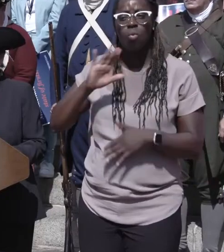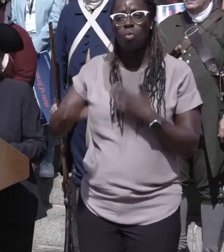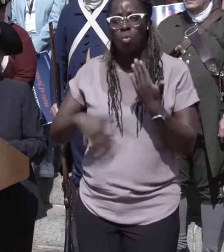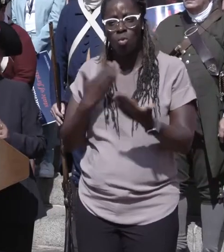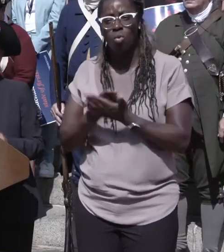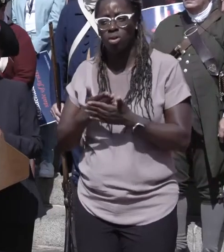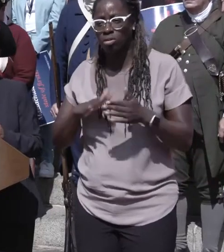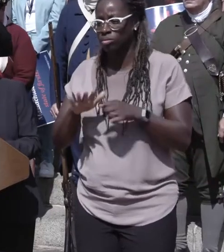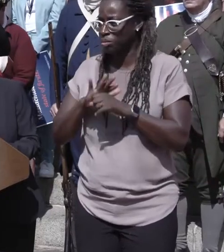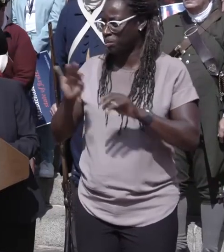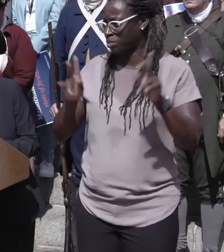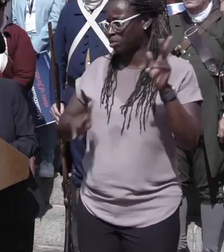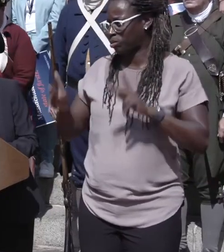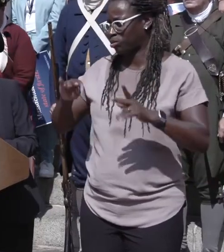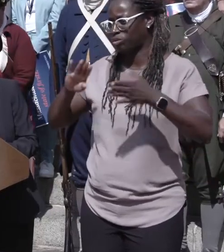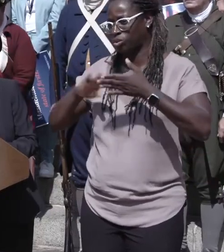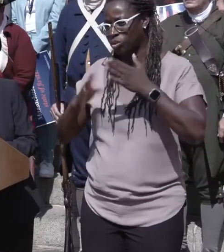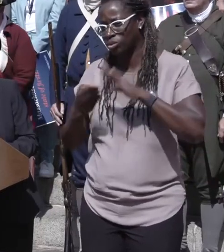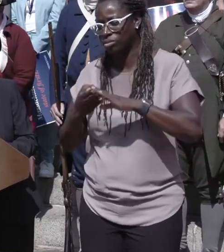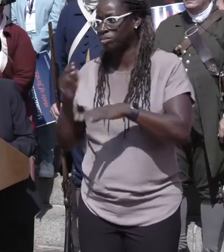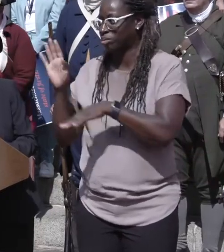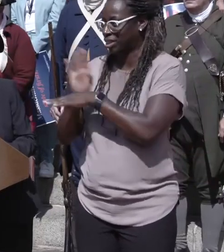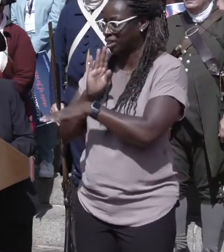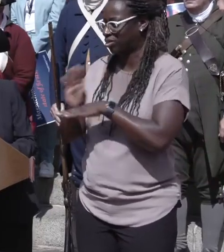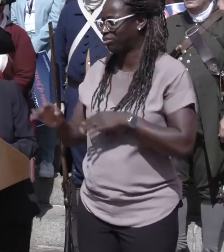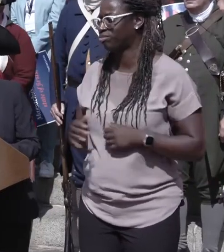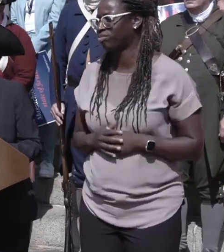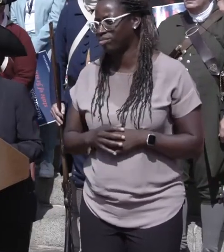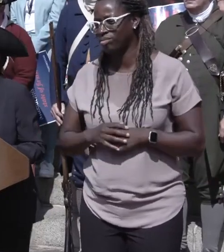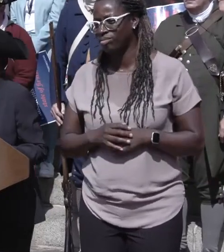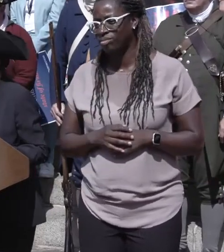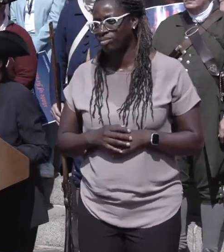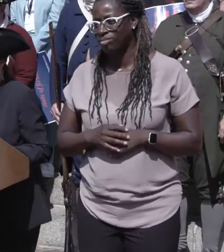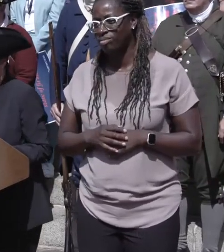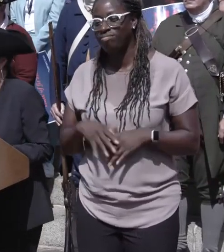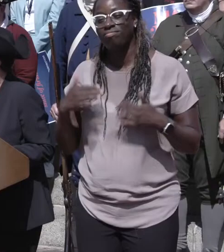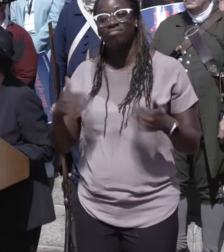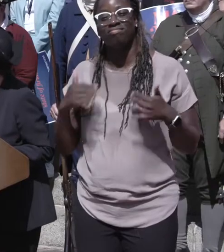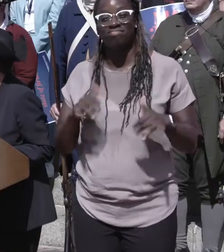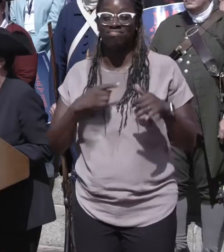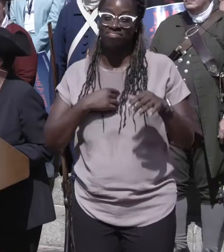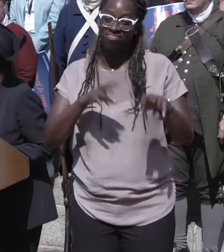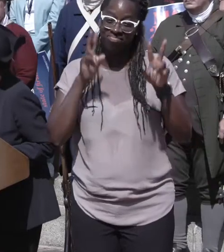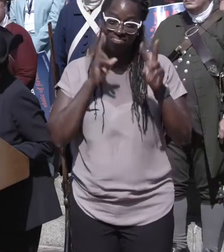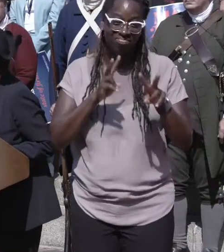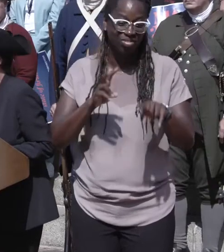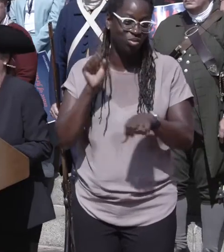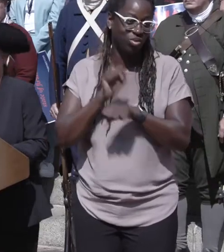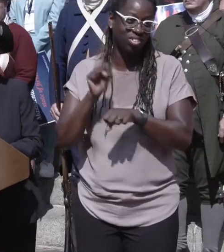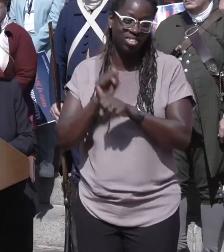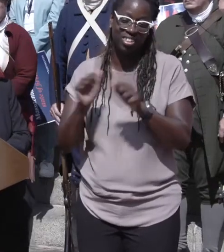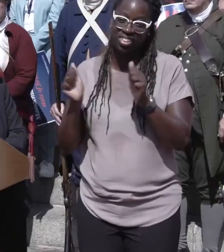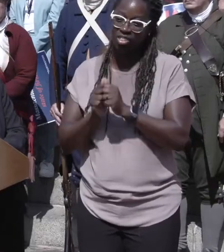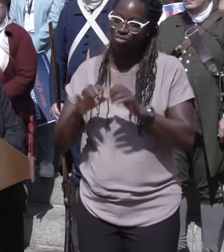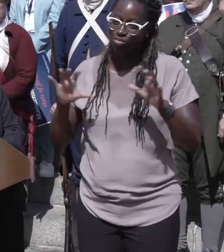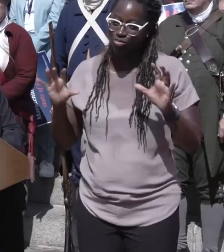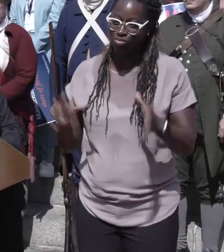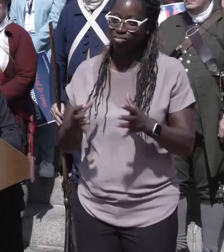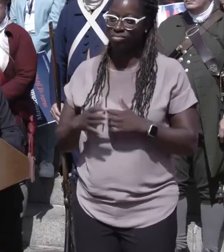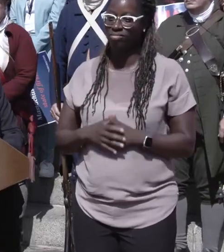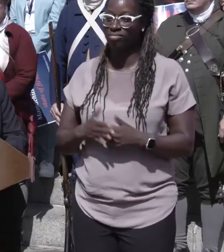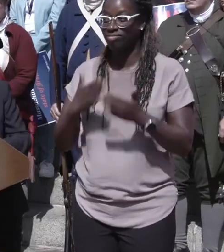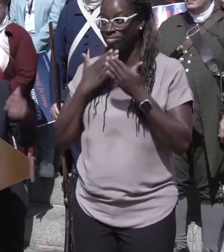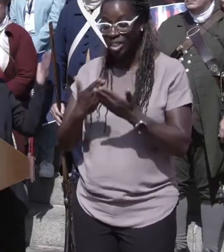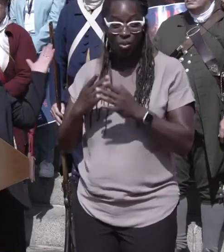Commonwealth. We are eager to begin this collective work. Thank you so much to the Governor, Lieutenant Governor, Secretary